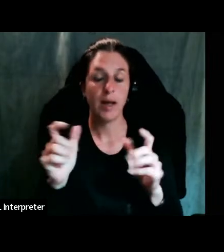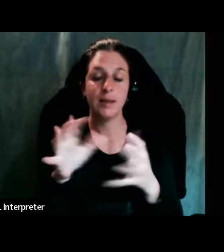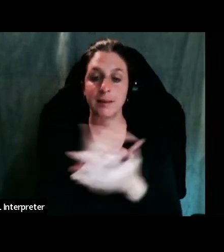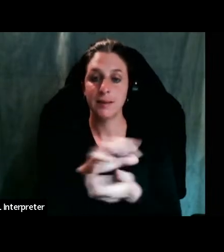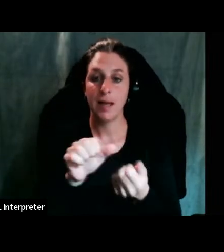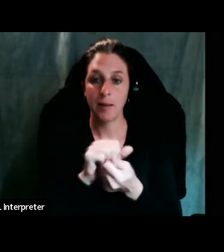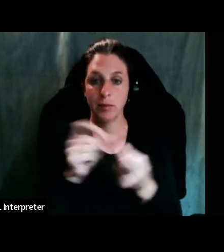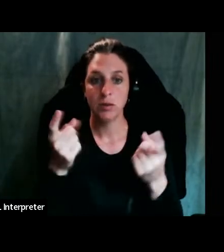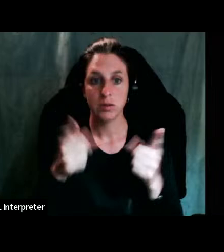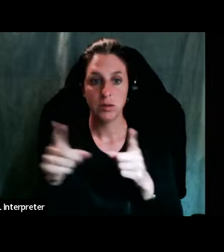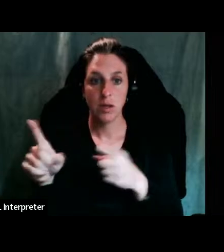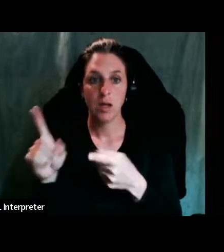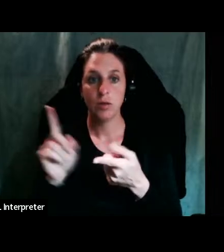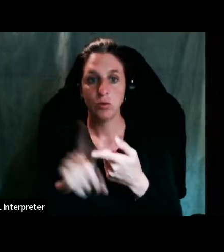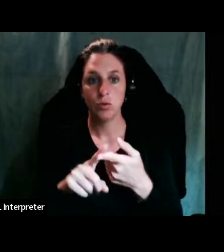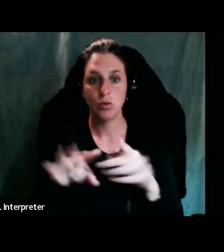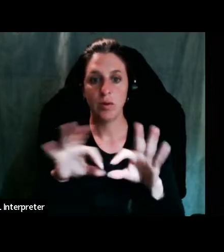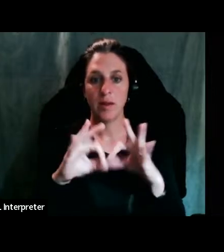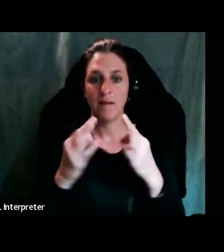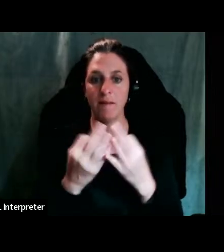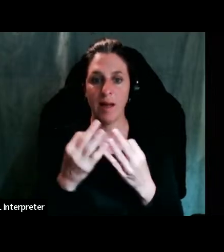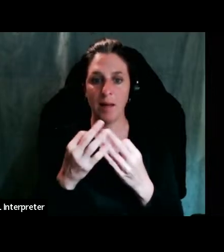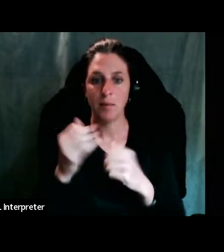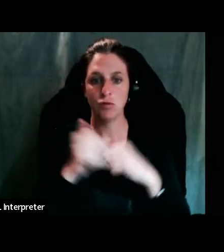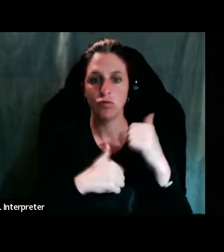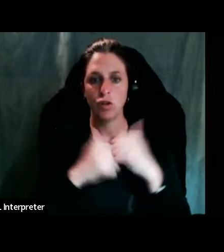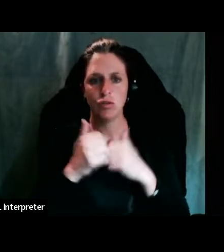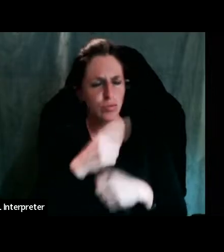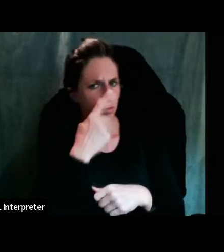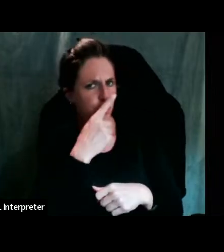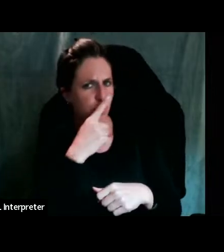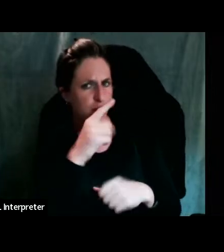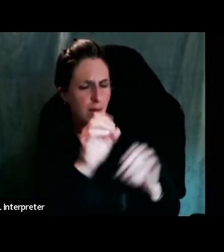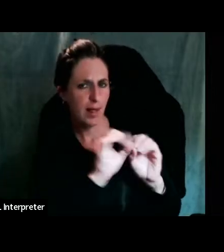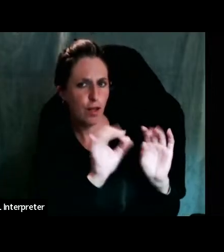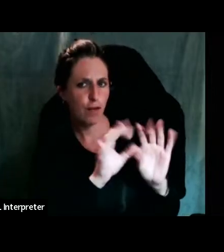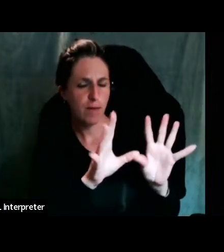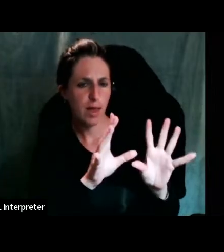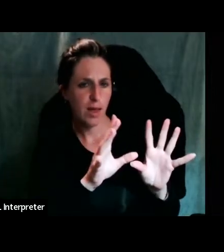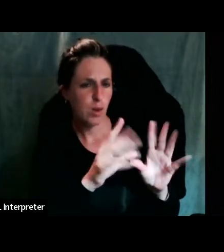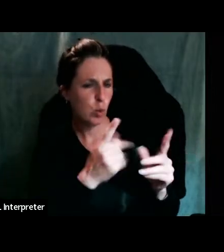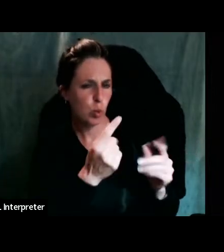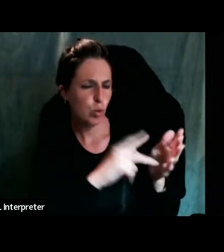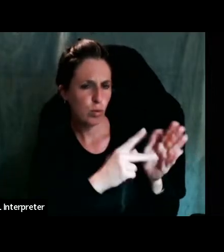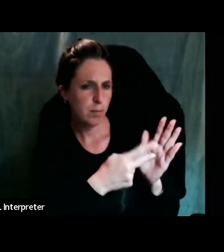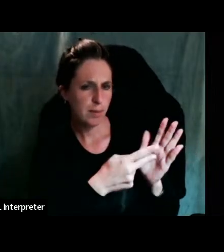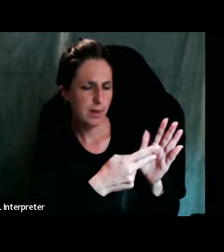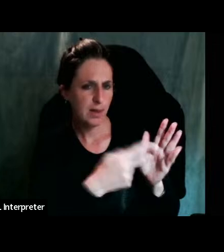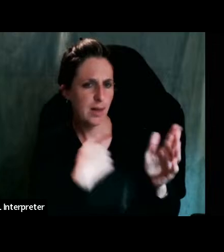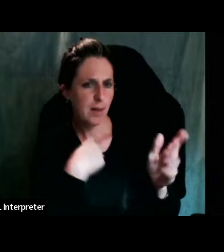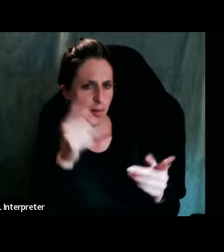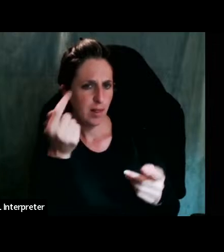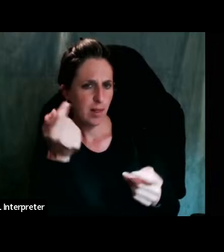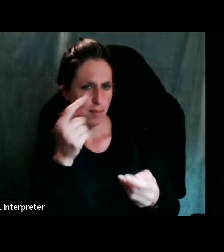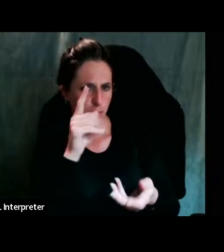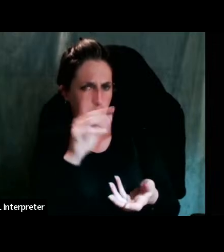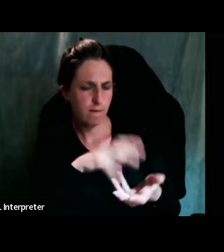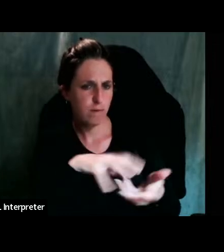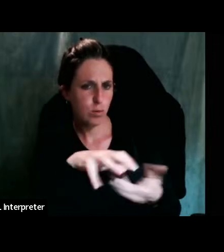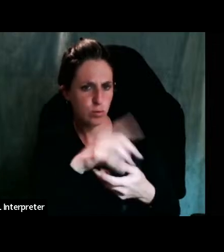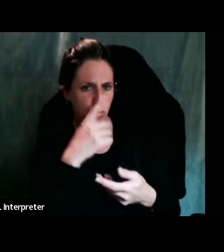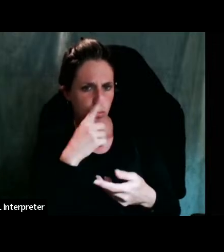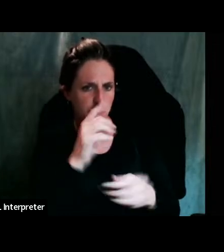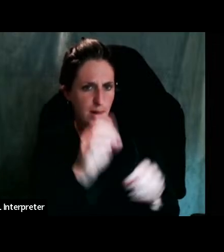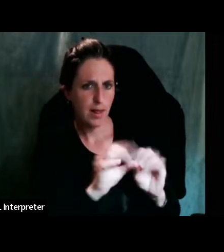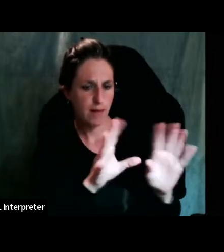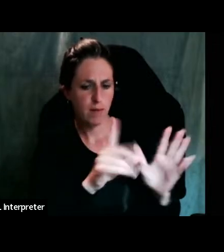structure. Can you clarify that? What do you mean? I'm confused. Can you clarify